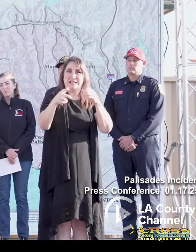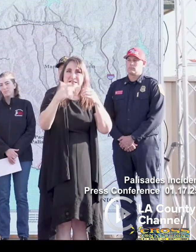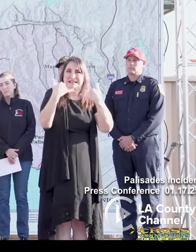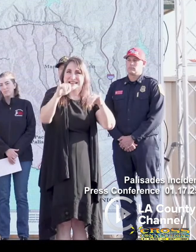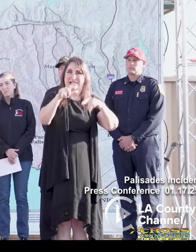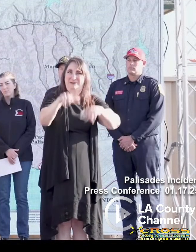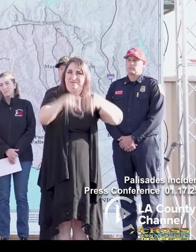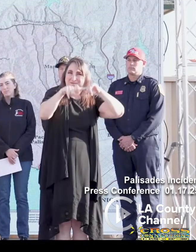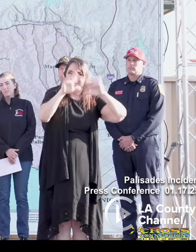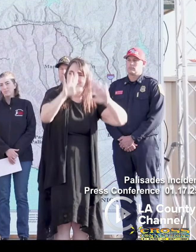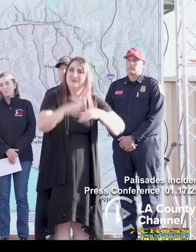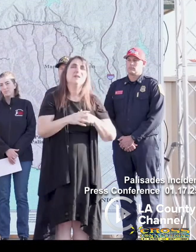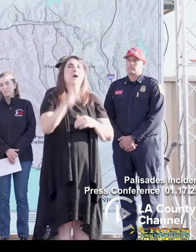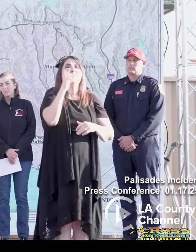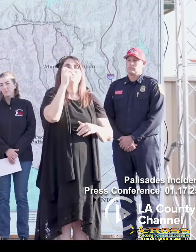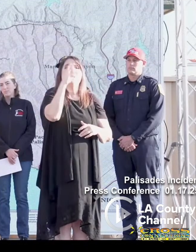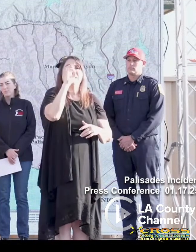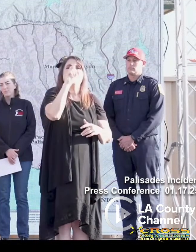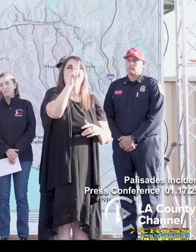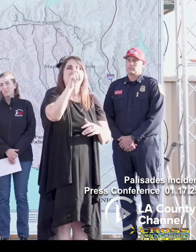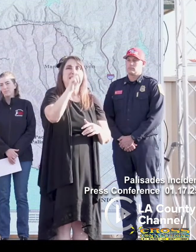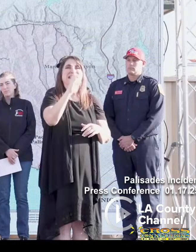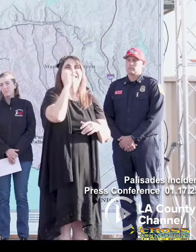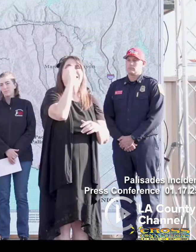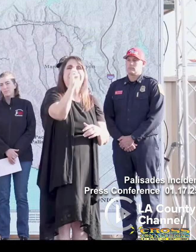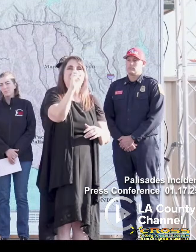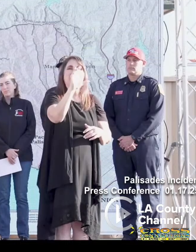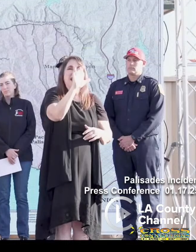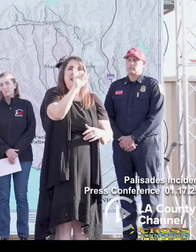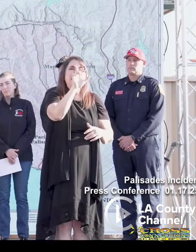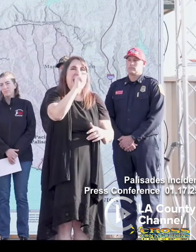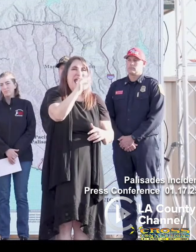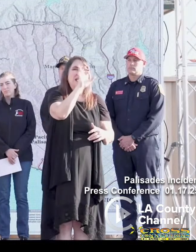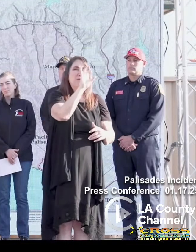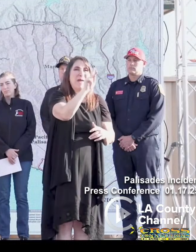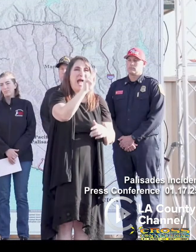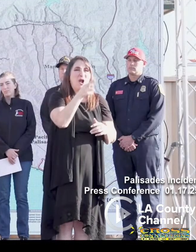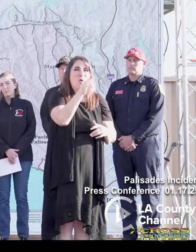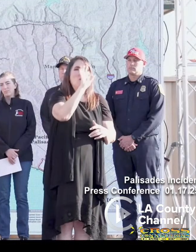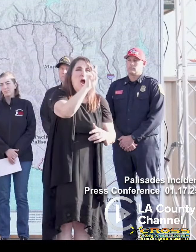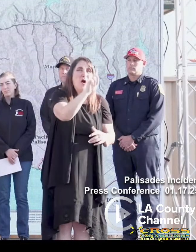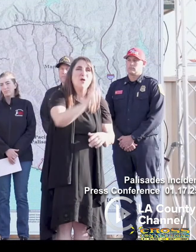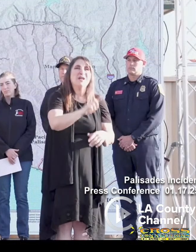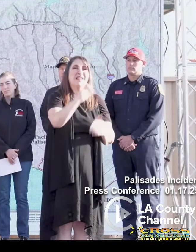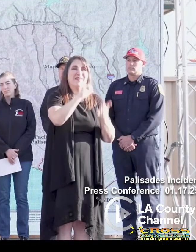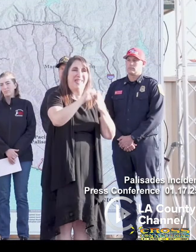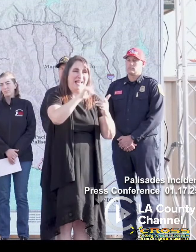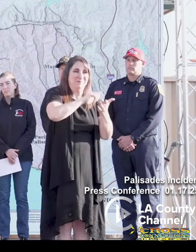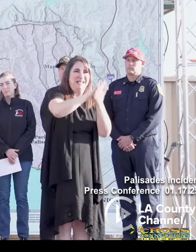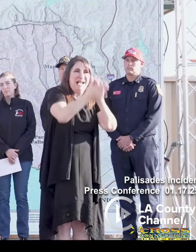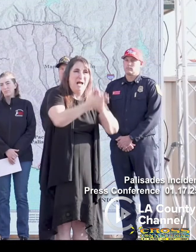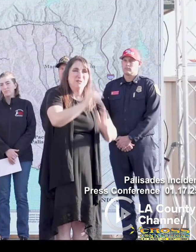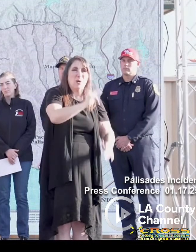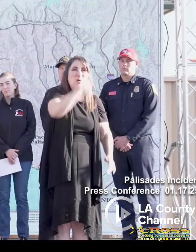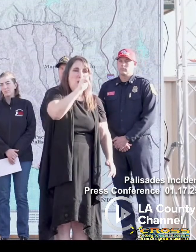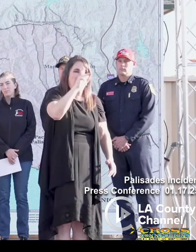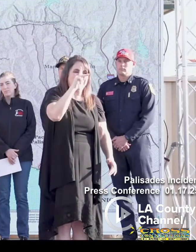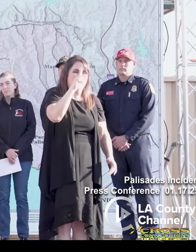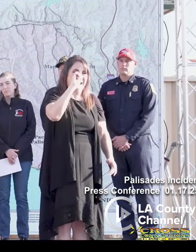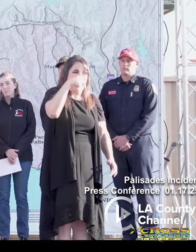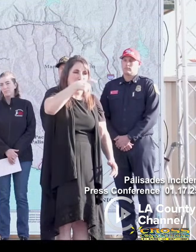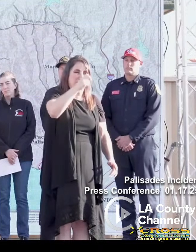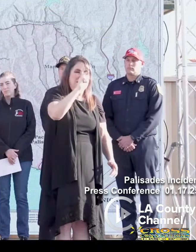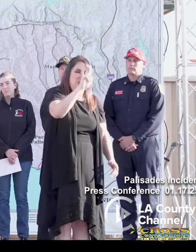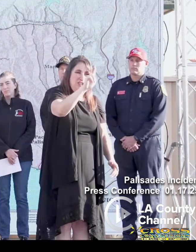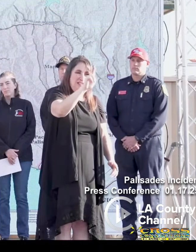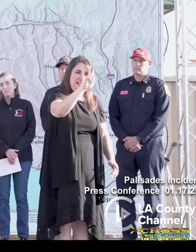the areas east of Canyonback Road, which then turns into North Kentner, are opening to residents. There's a